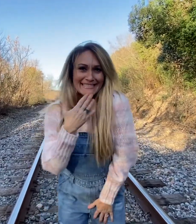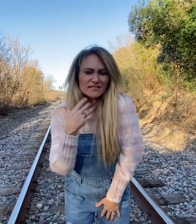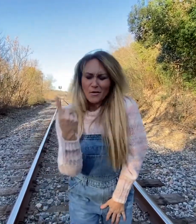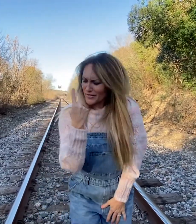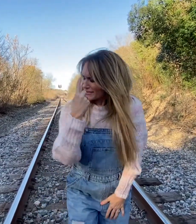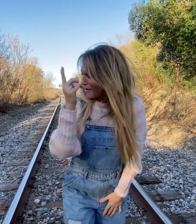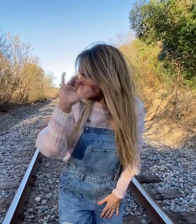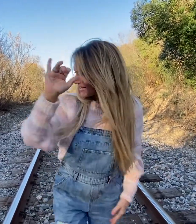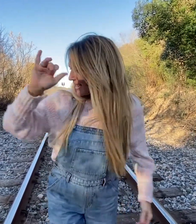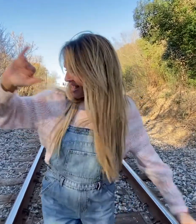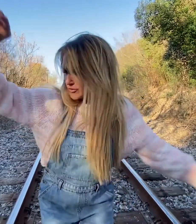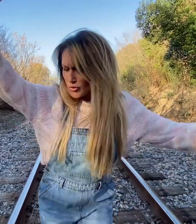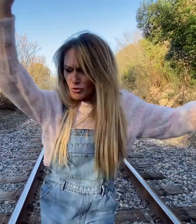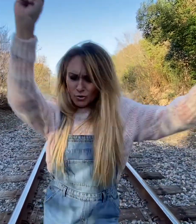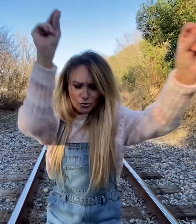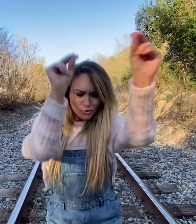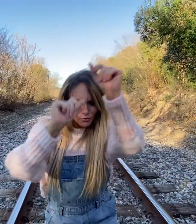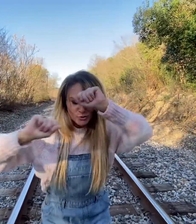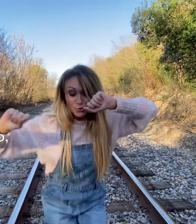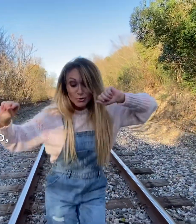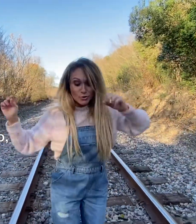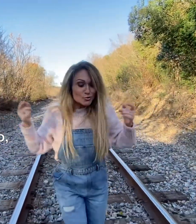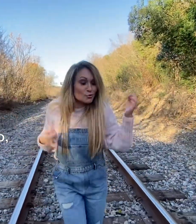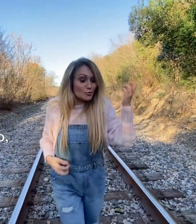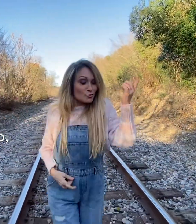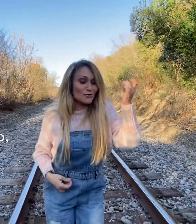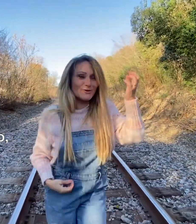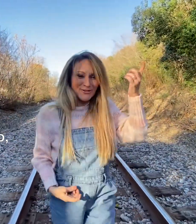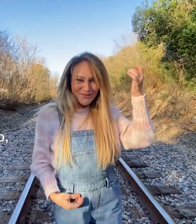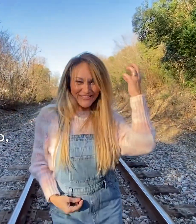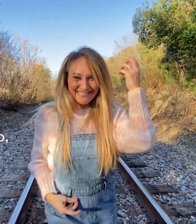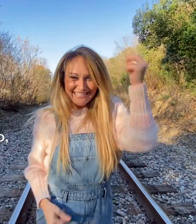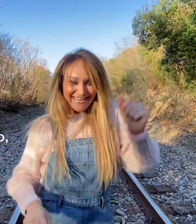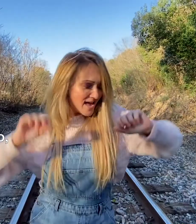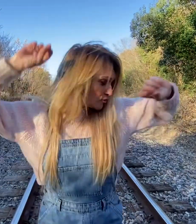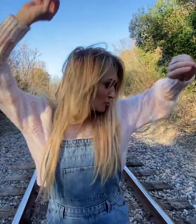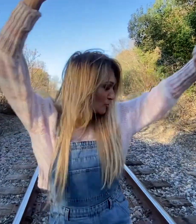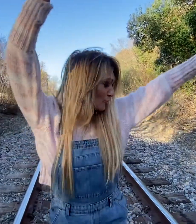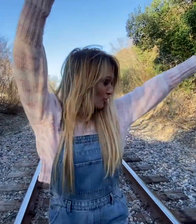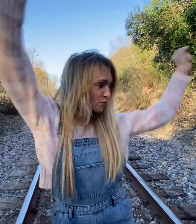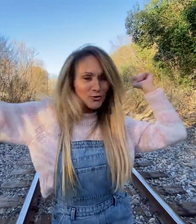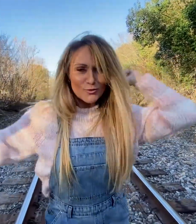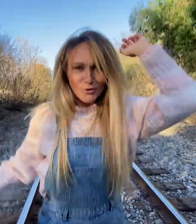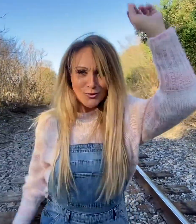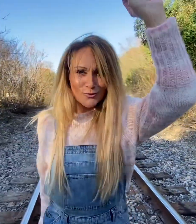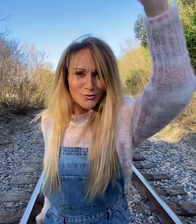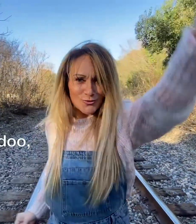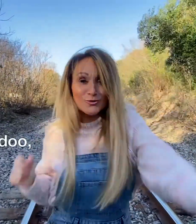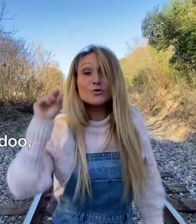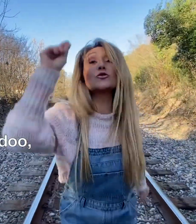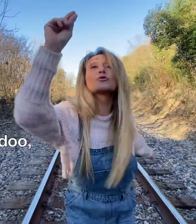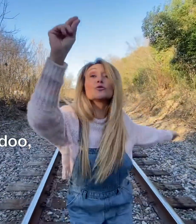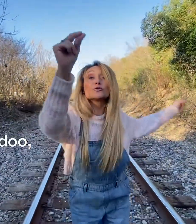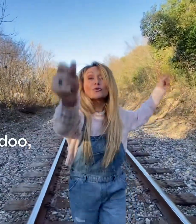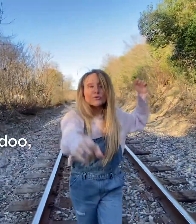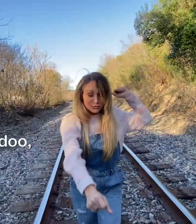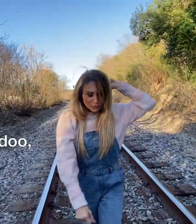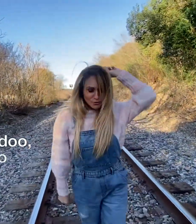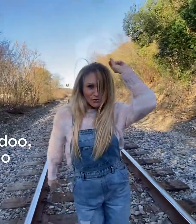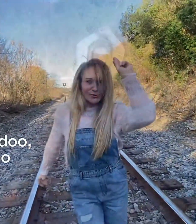When someone like do do do do do do do do do do do do do do do do do do do do do do do do do do